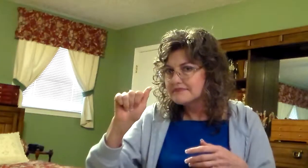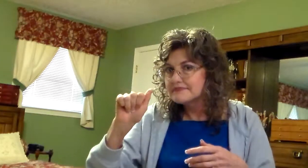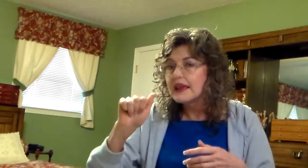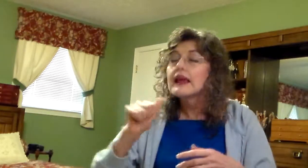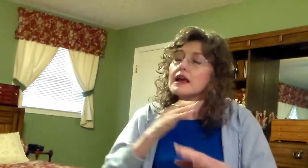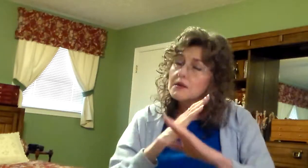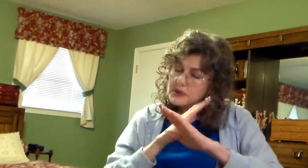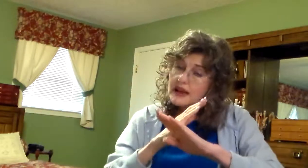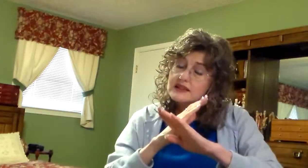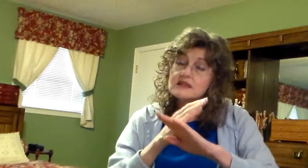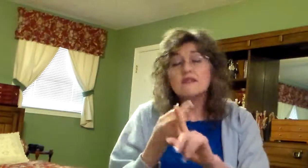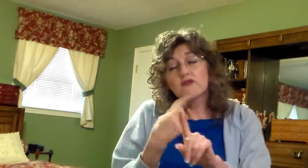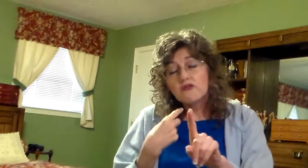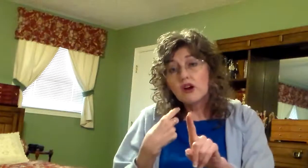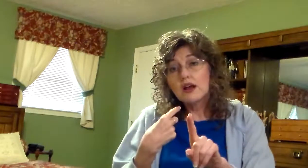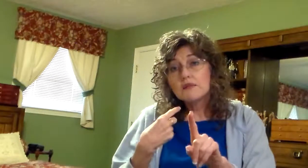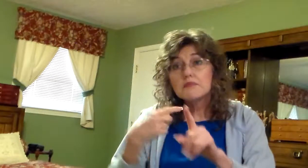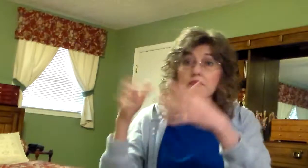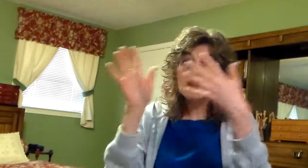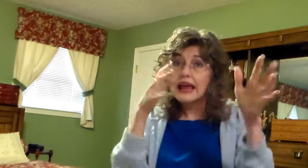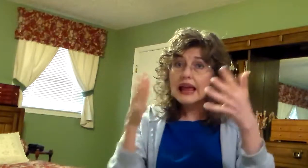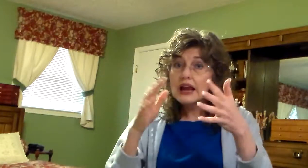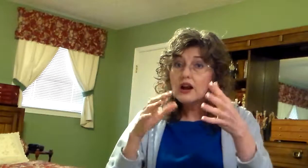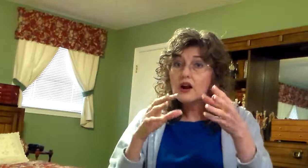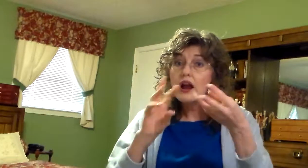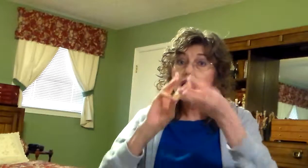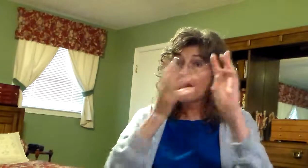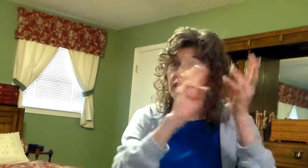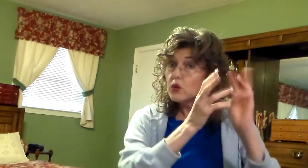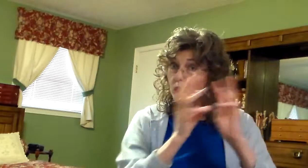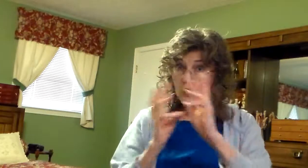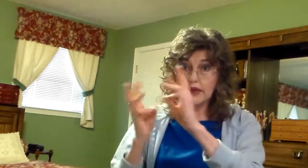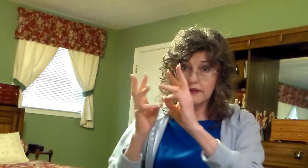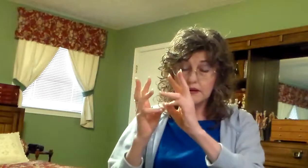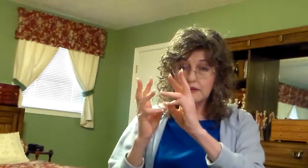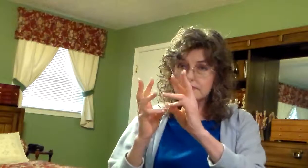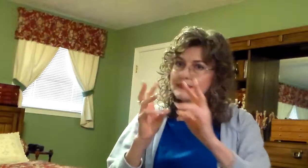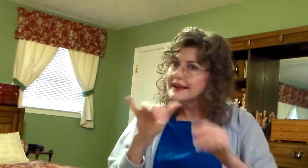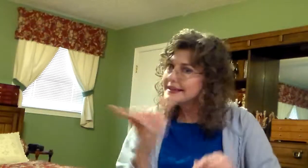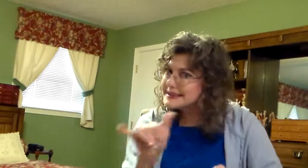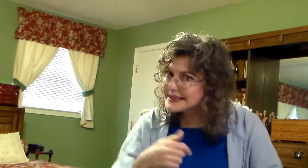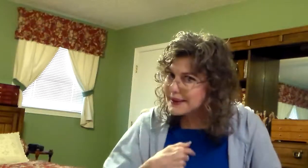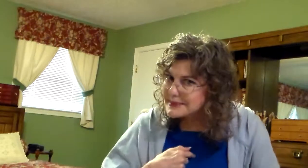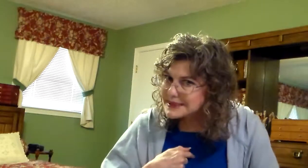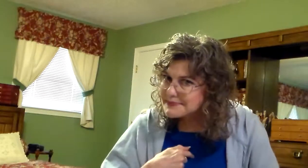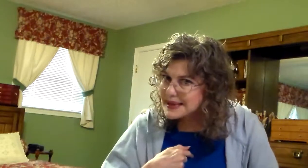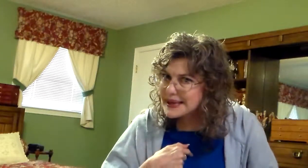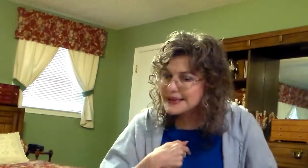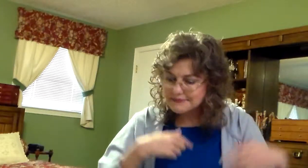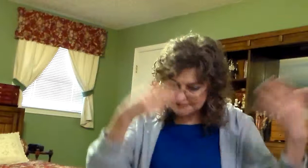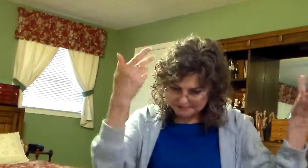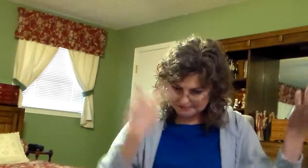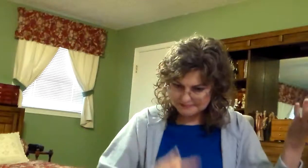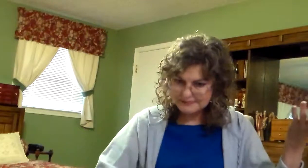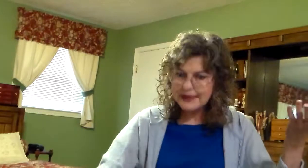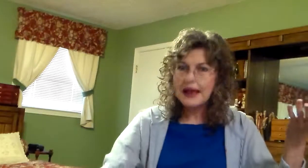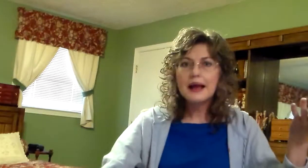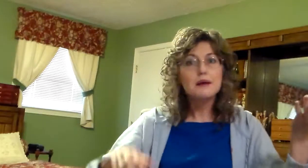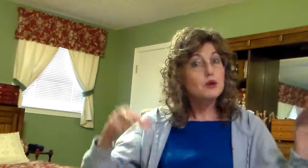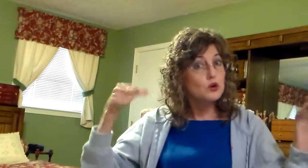the air and from the weather, and that's what I have all over me, is that patina. So something that a lot of people don't think about is, when